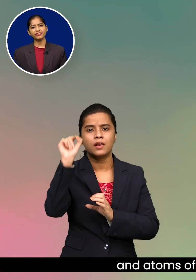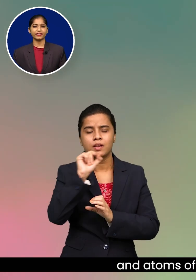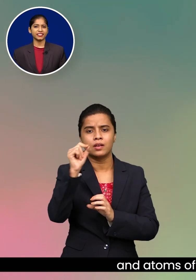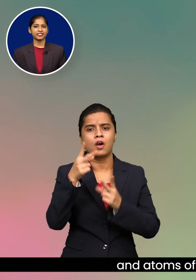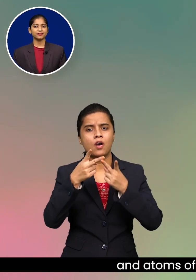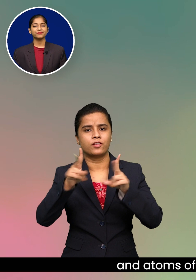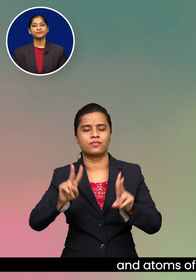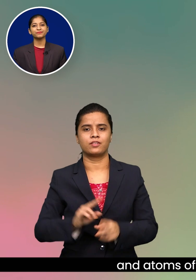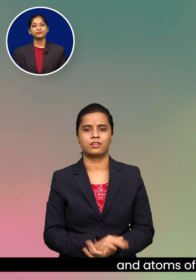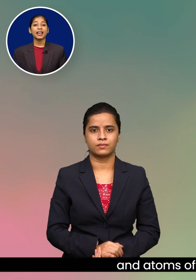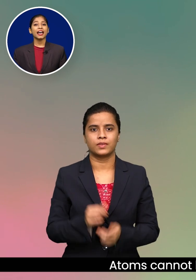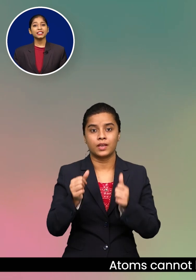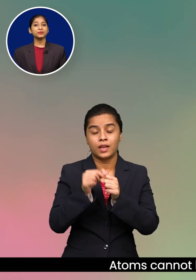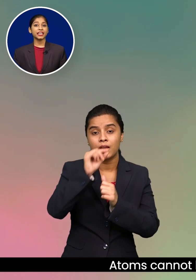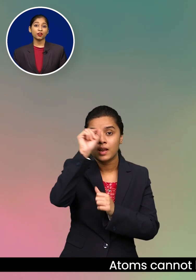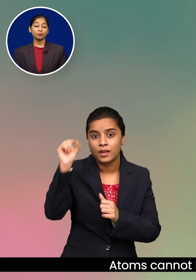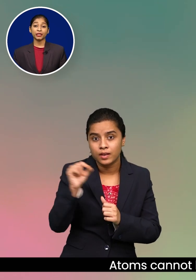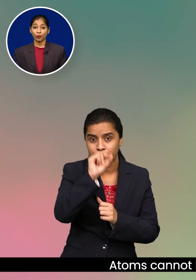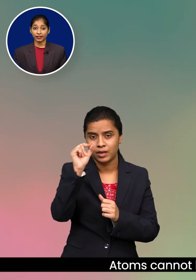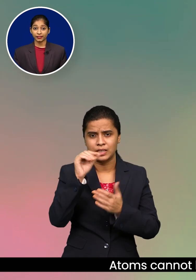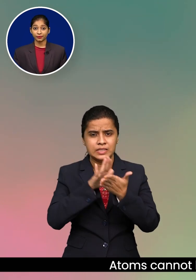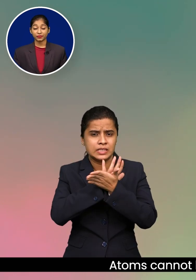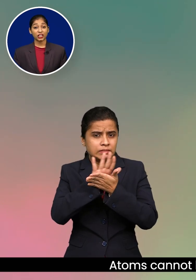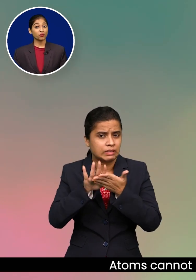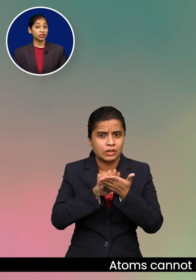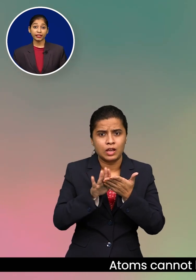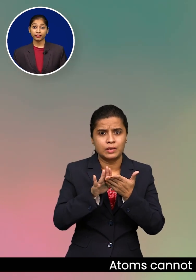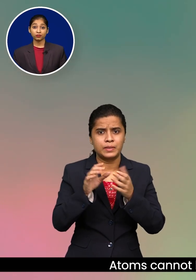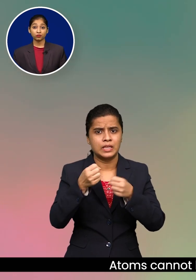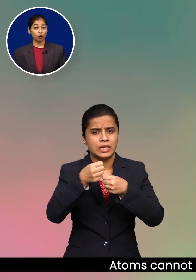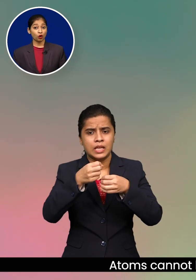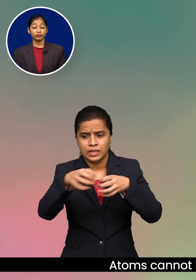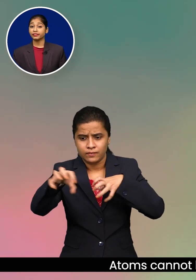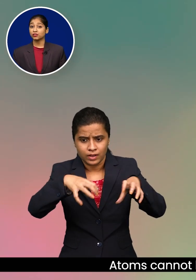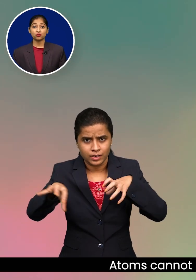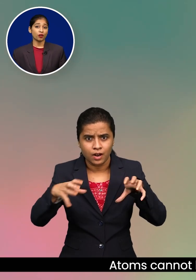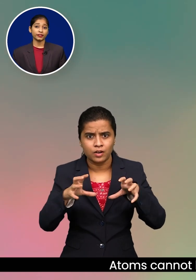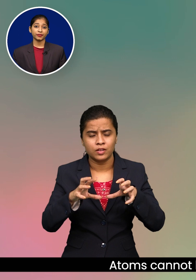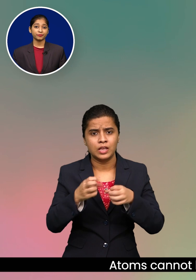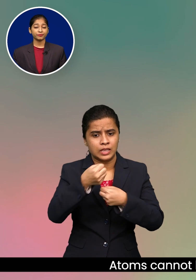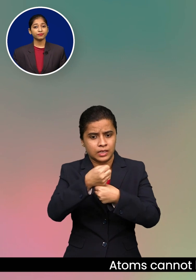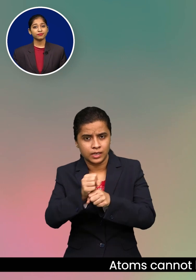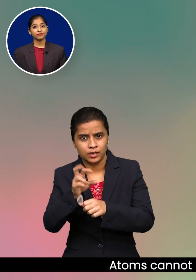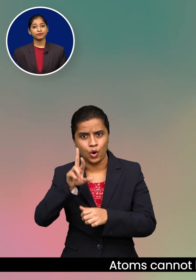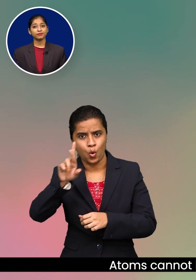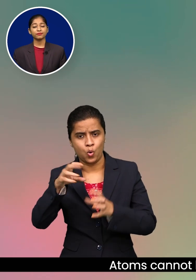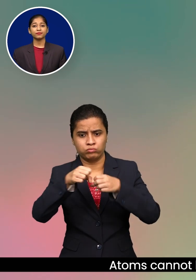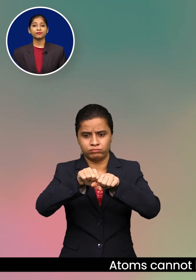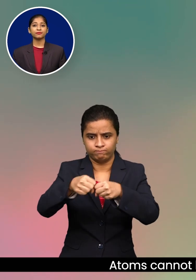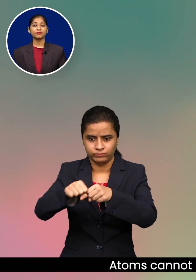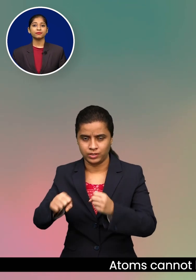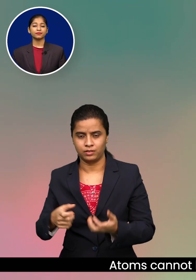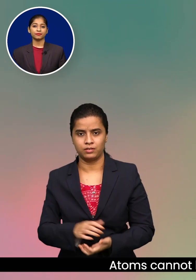are different. Atoms cannot be divided, created or destroyed.